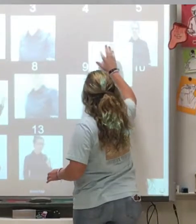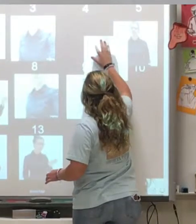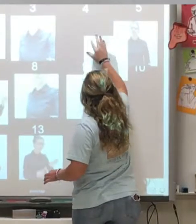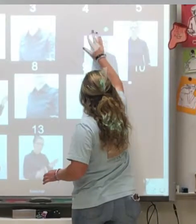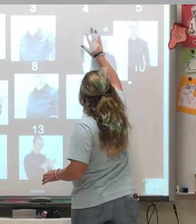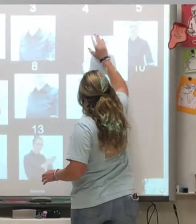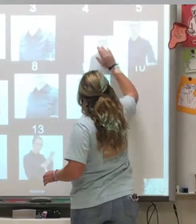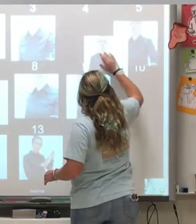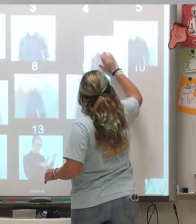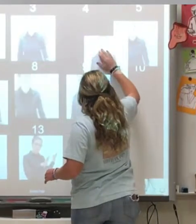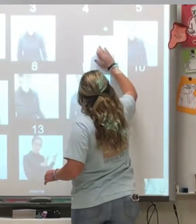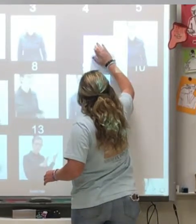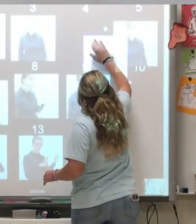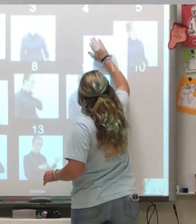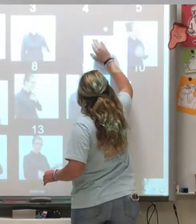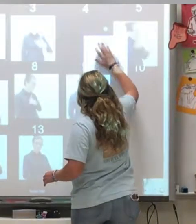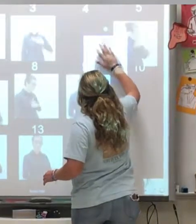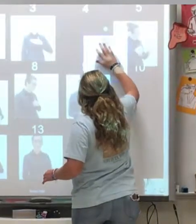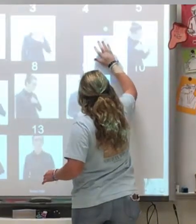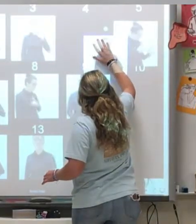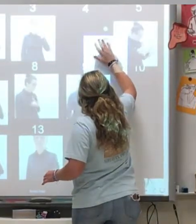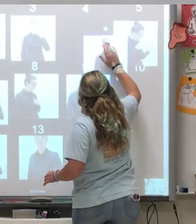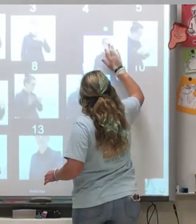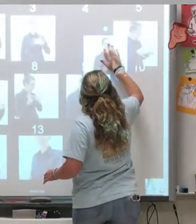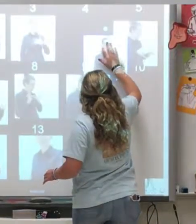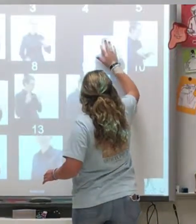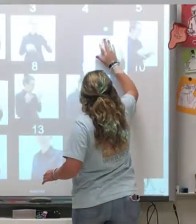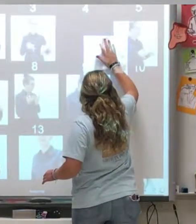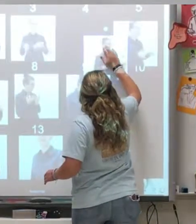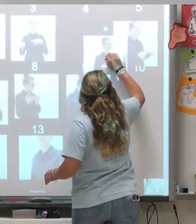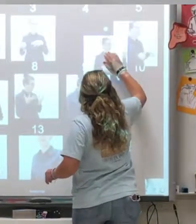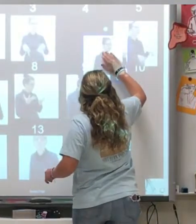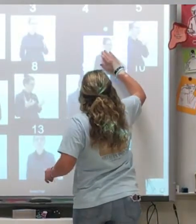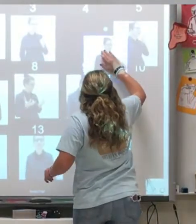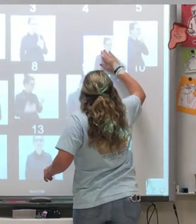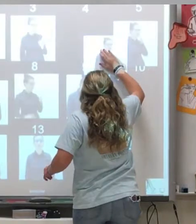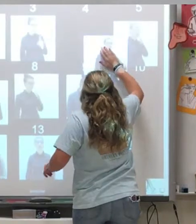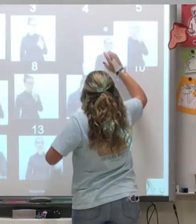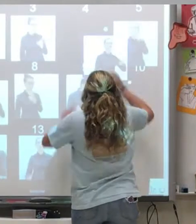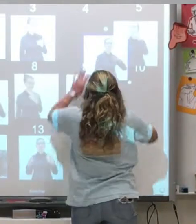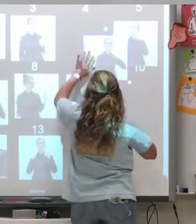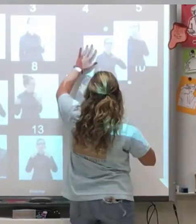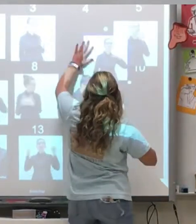is here. Yeah, and then her hers house. is here. Come on, you can do it. It's not moving. Oh.